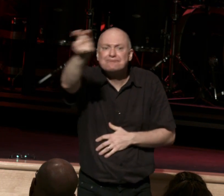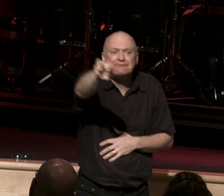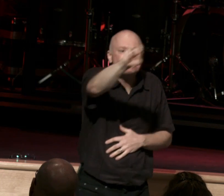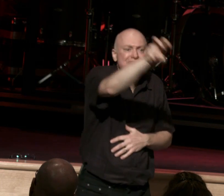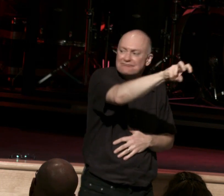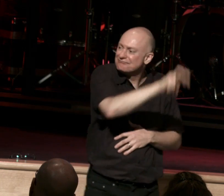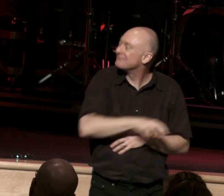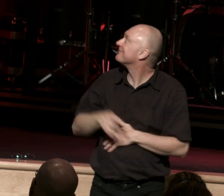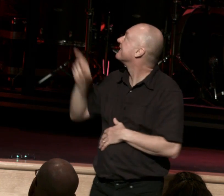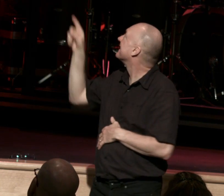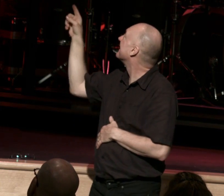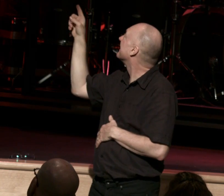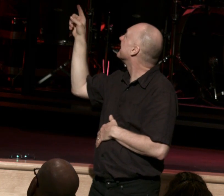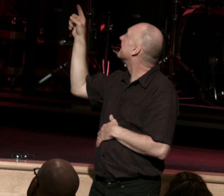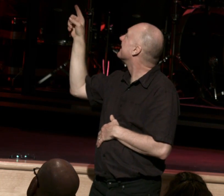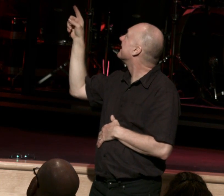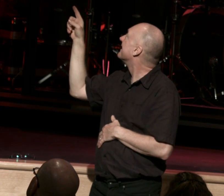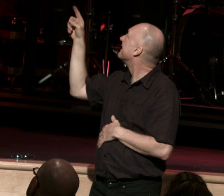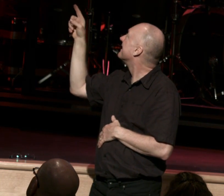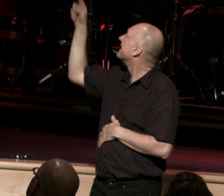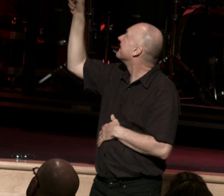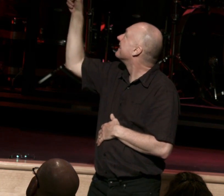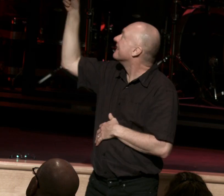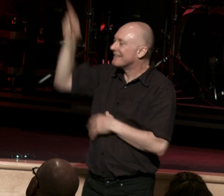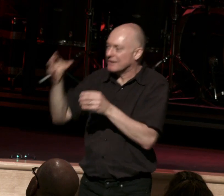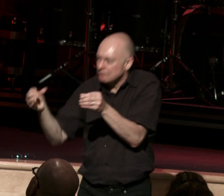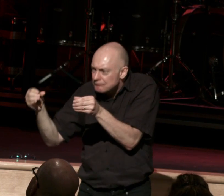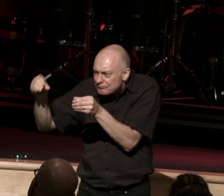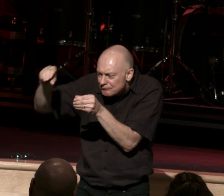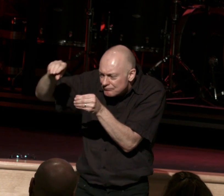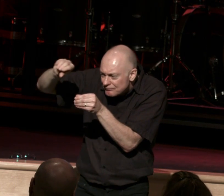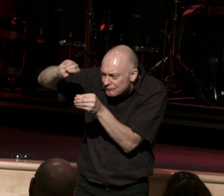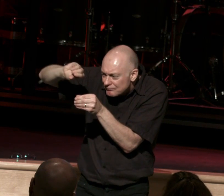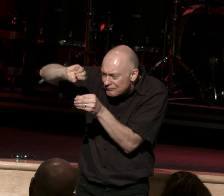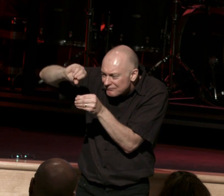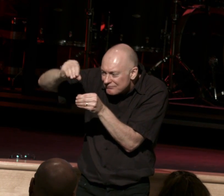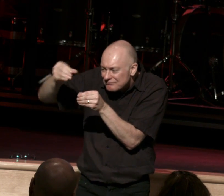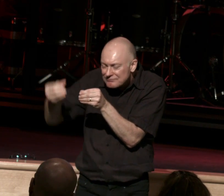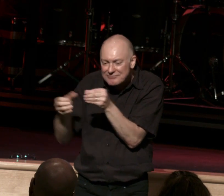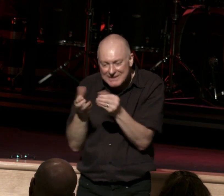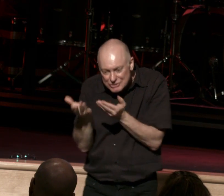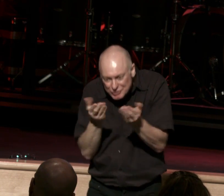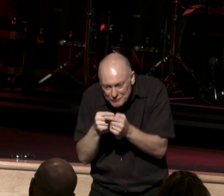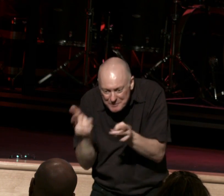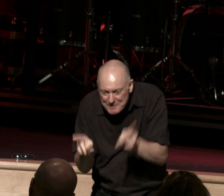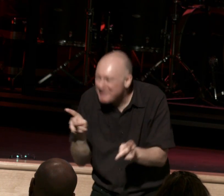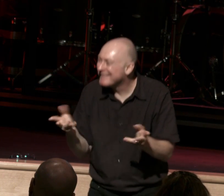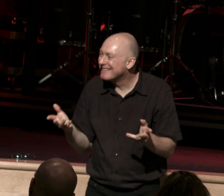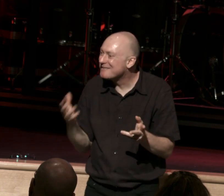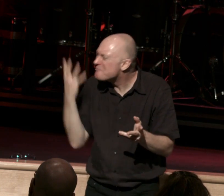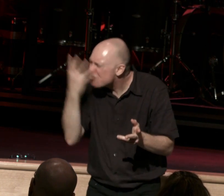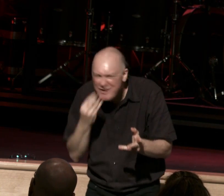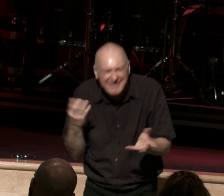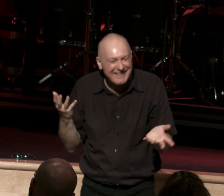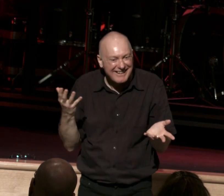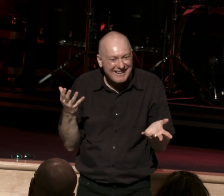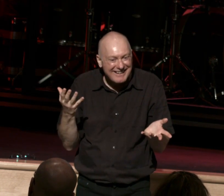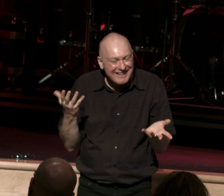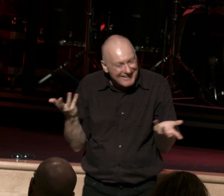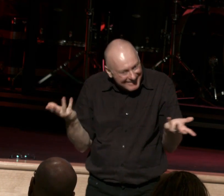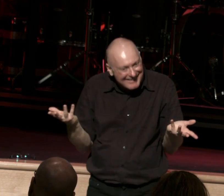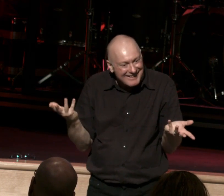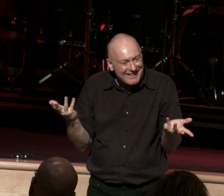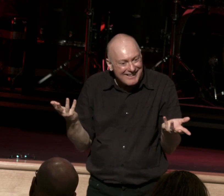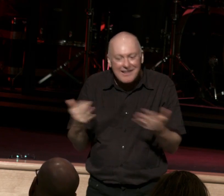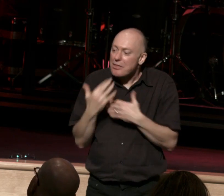And then after he would that, he would pour that into the little flask here or the cup and he would serve the people. It's so beautiful, isn't it?